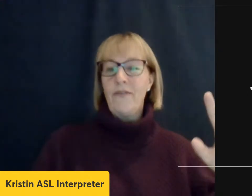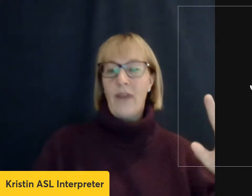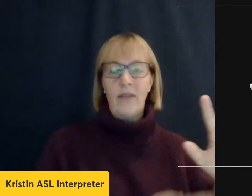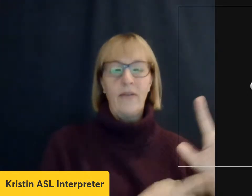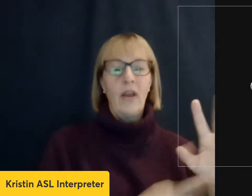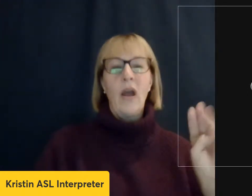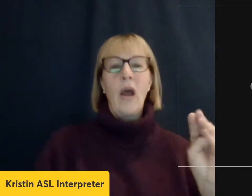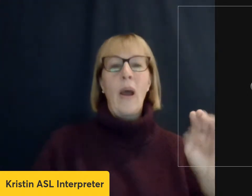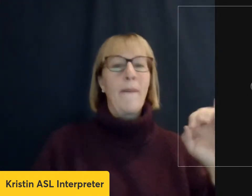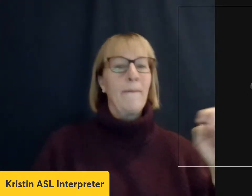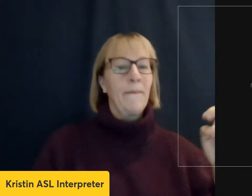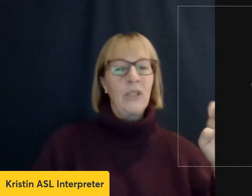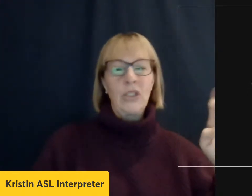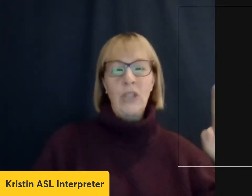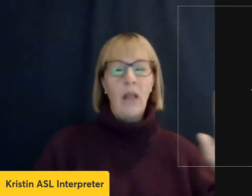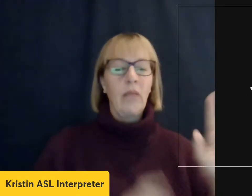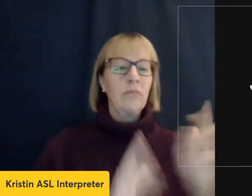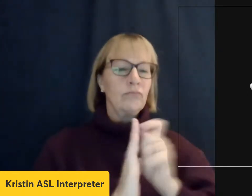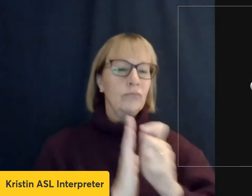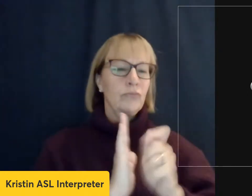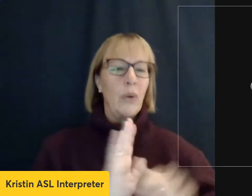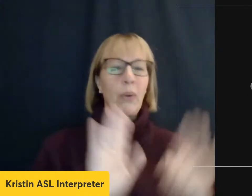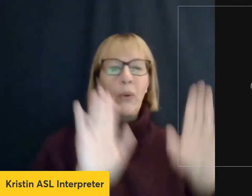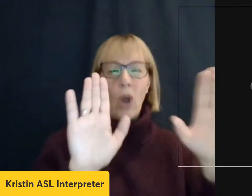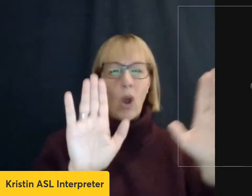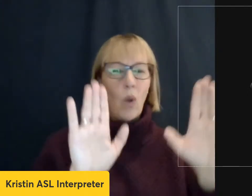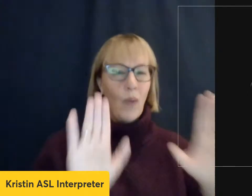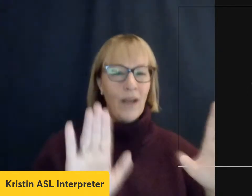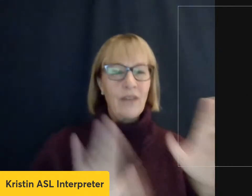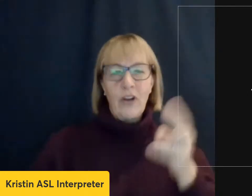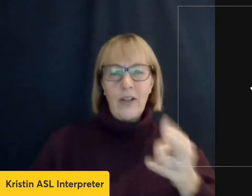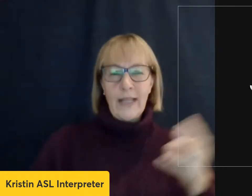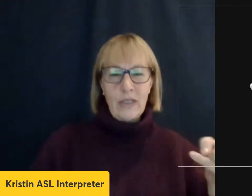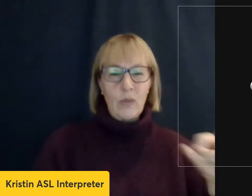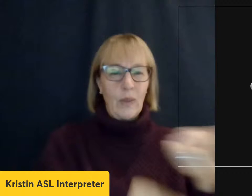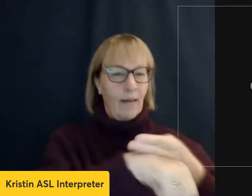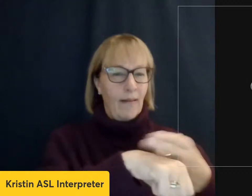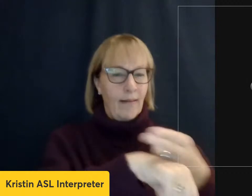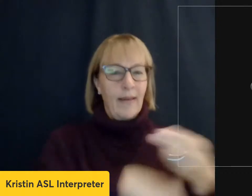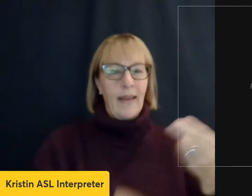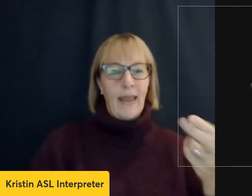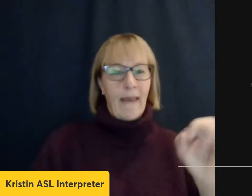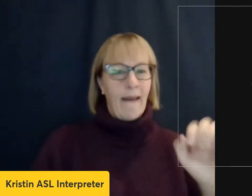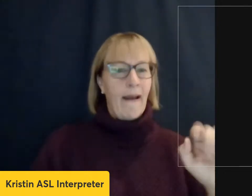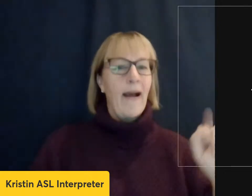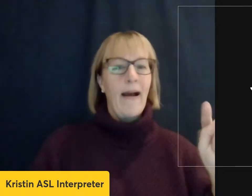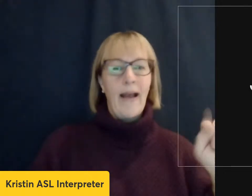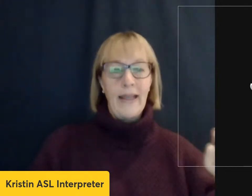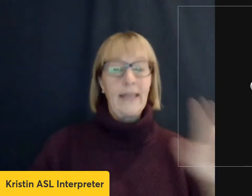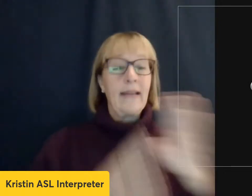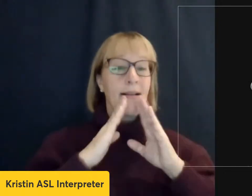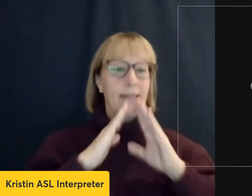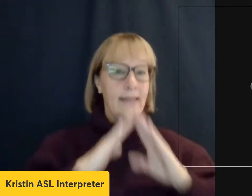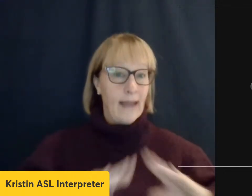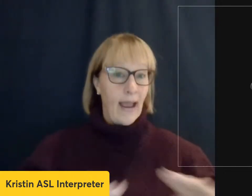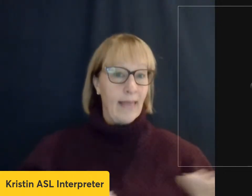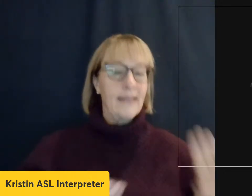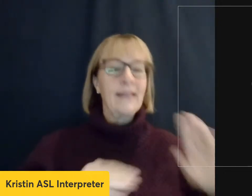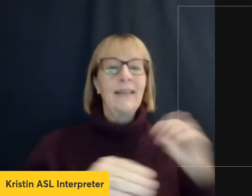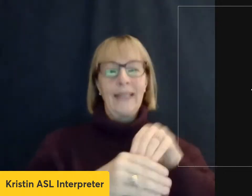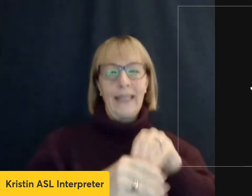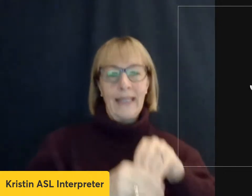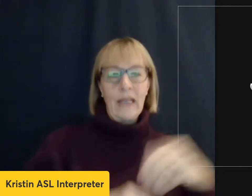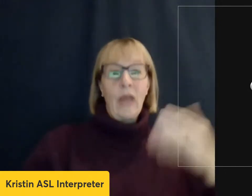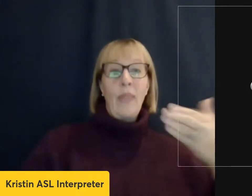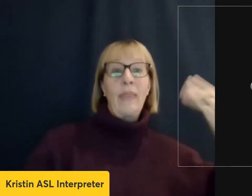wrote a wonderful short history of Haiti entitled Silencing the Past, where he argued that